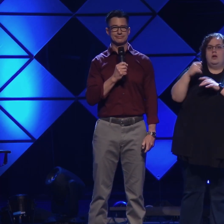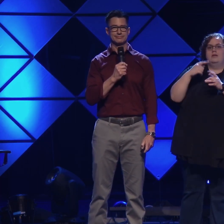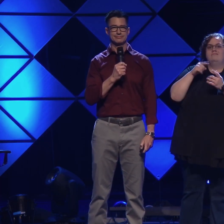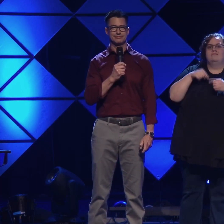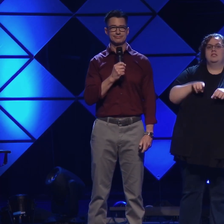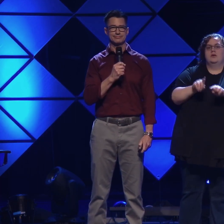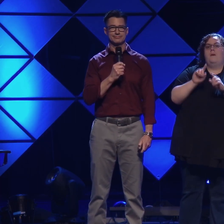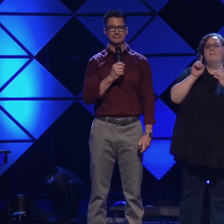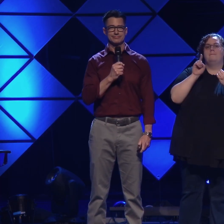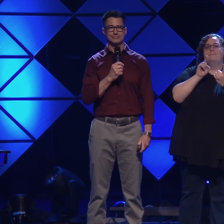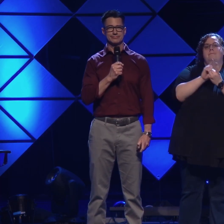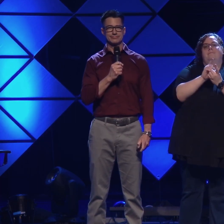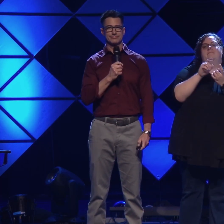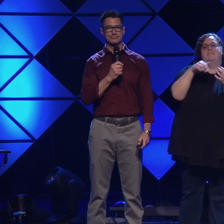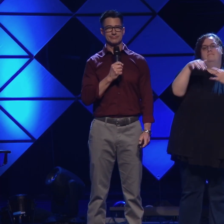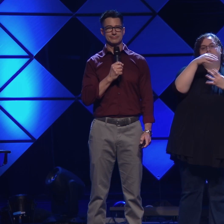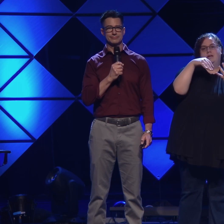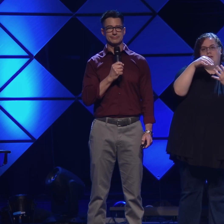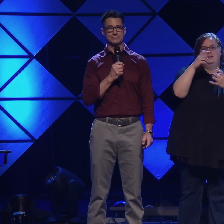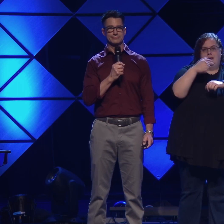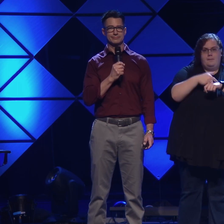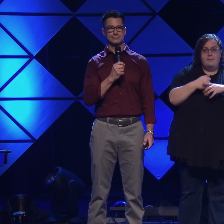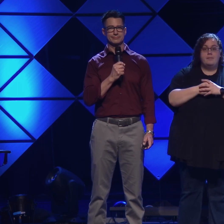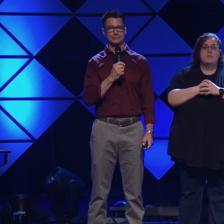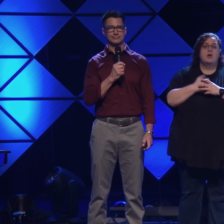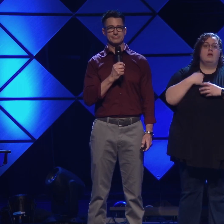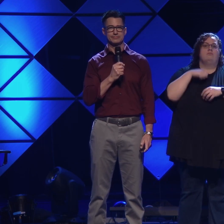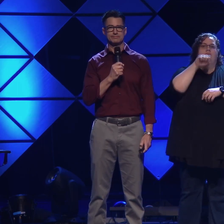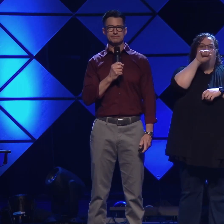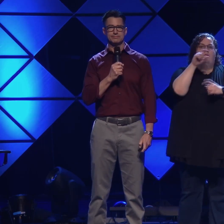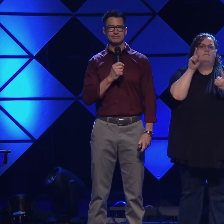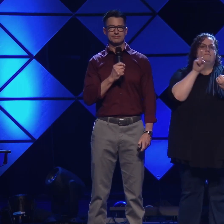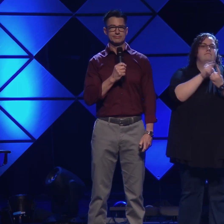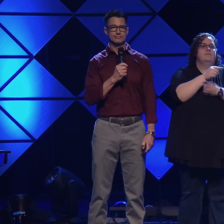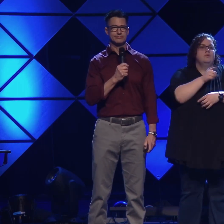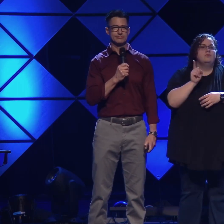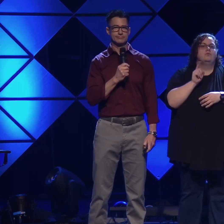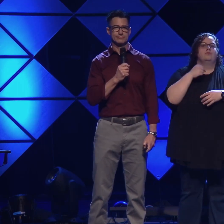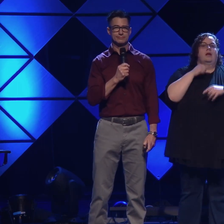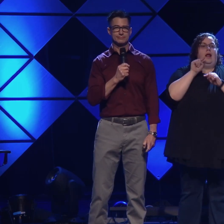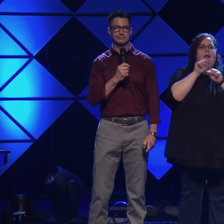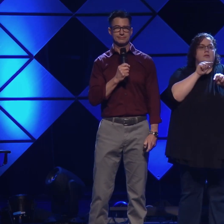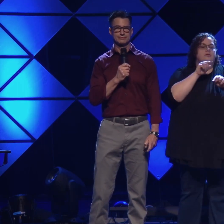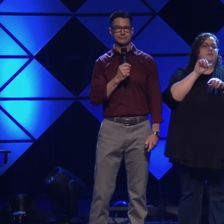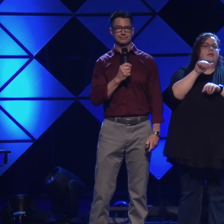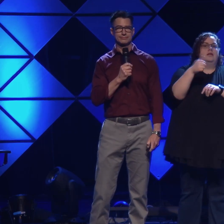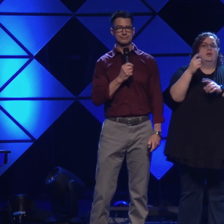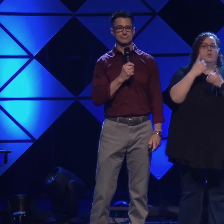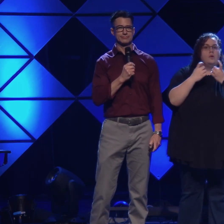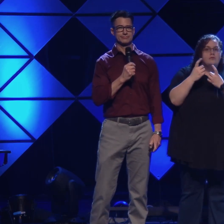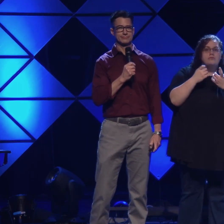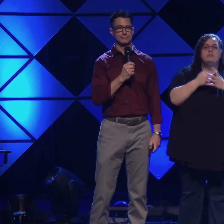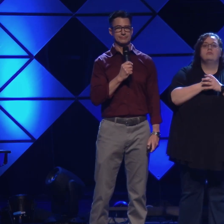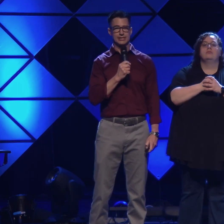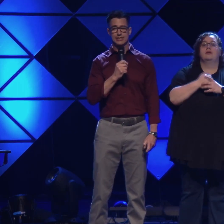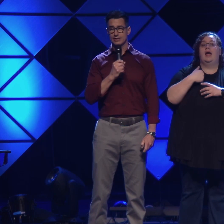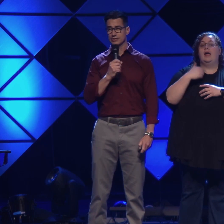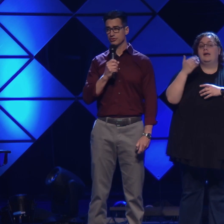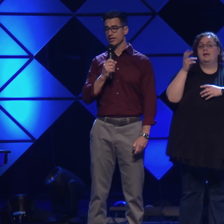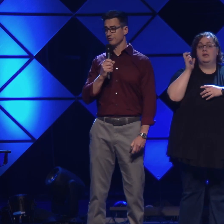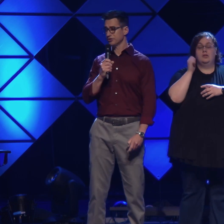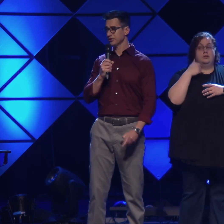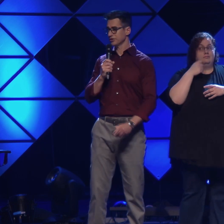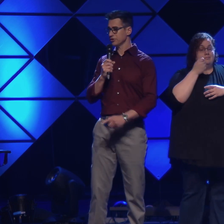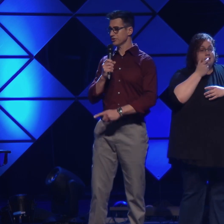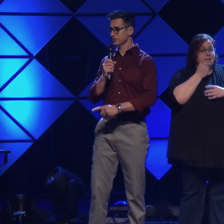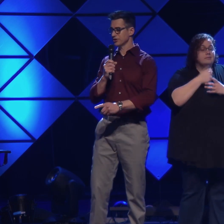time. We'd love to meet you, answer any questions you have about the church. So please come say hi. I hear there are snacks.